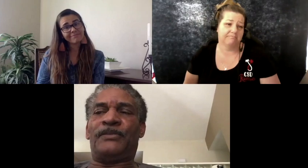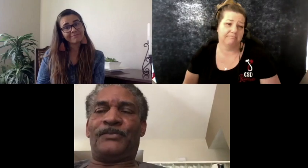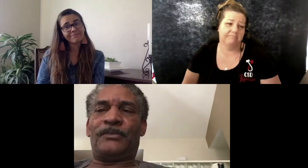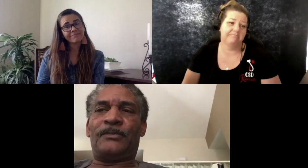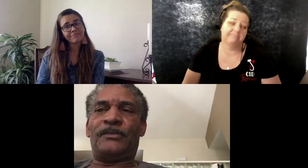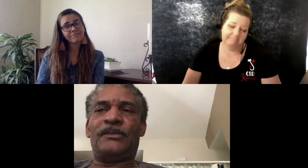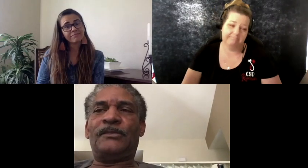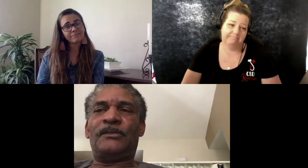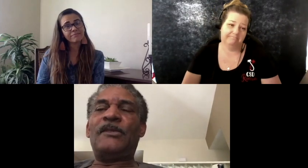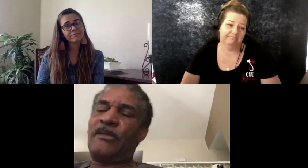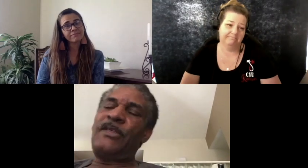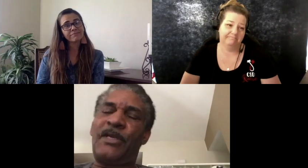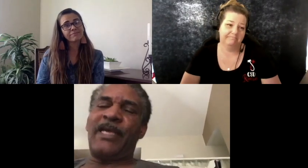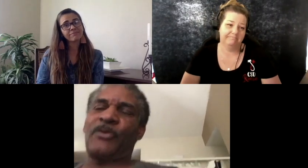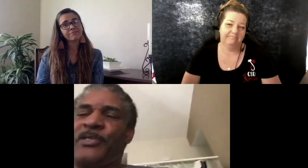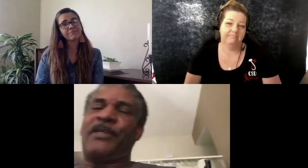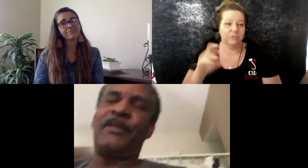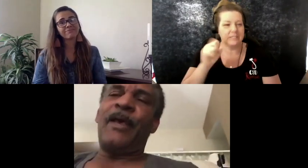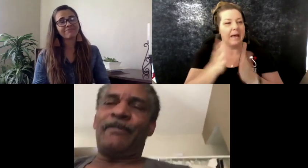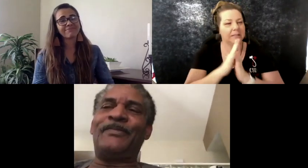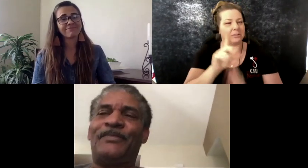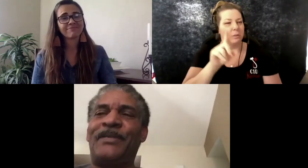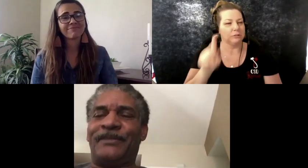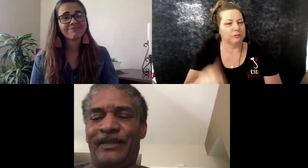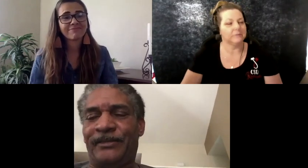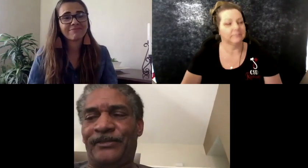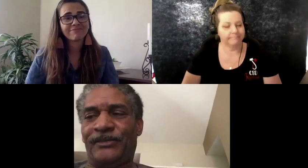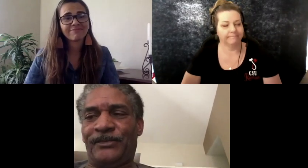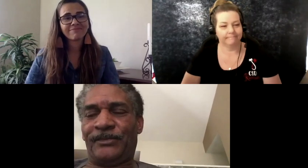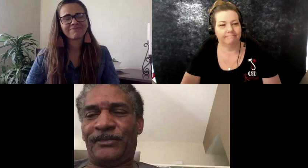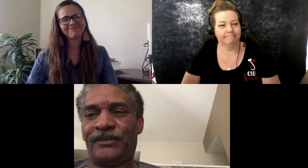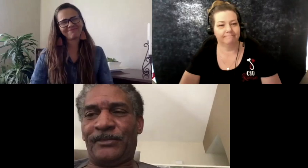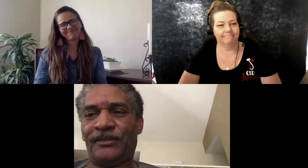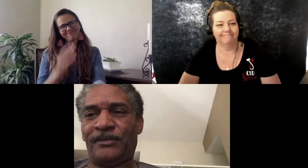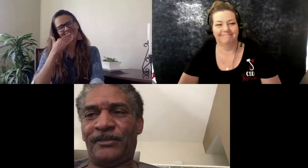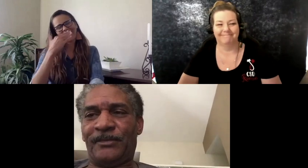So just ask questions. Yeah.